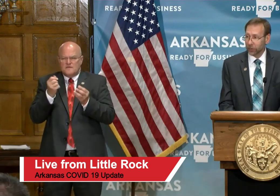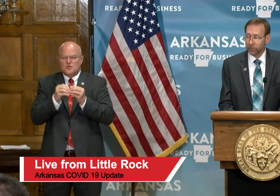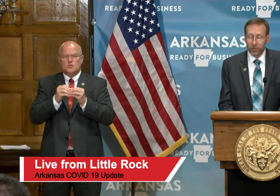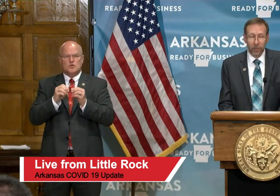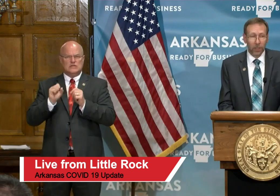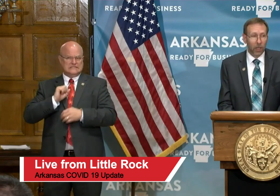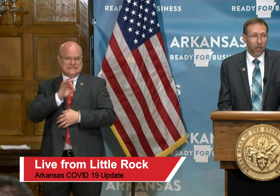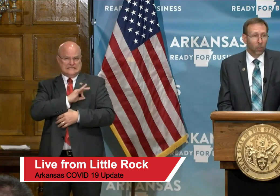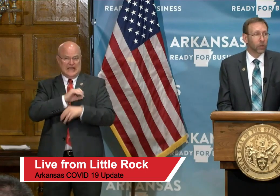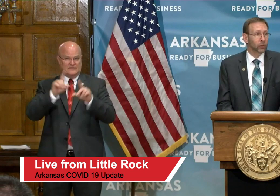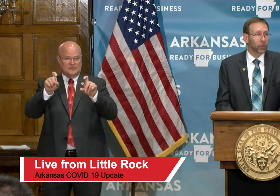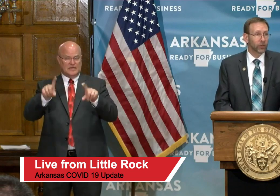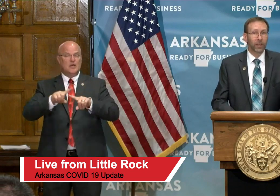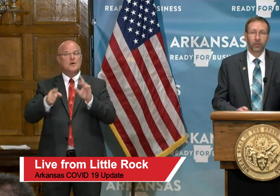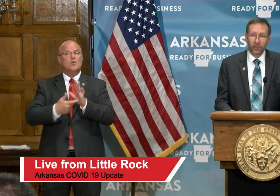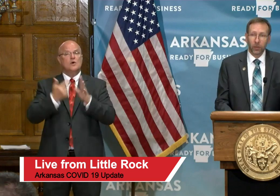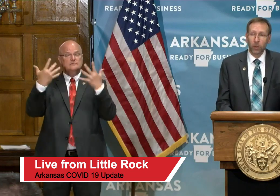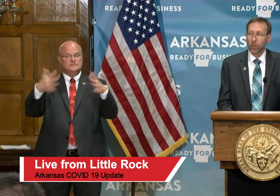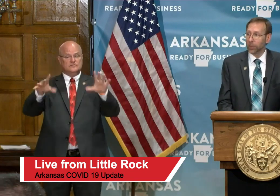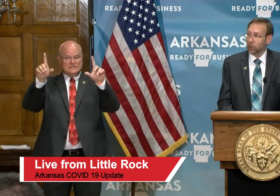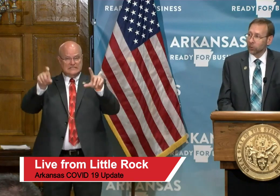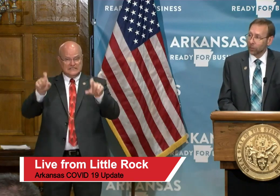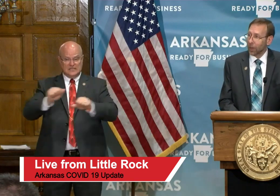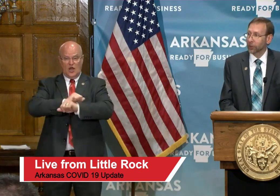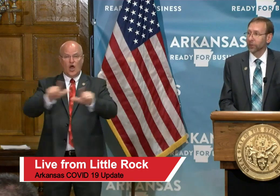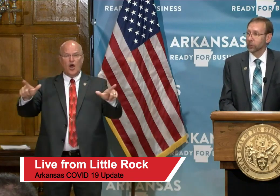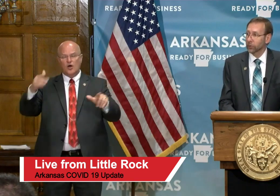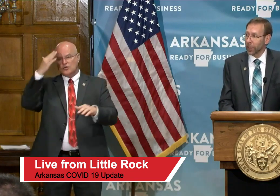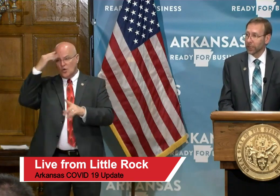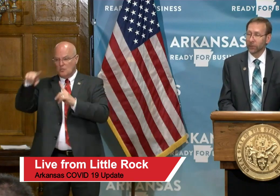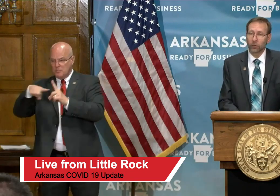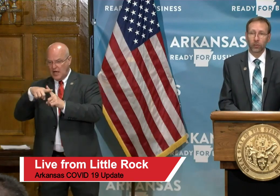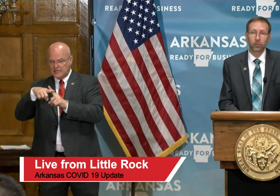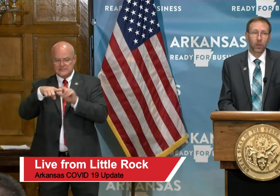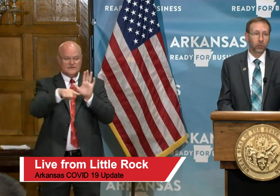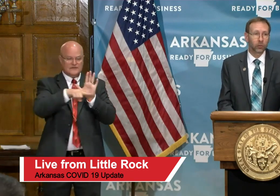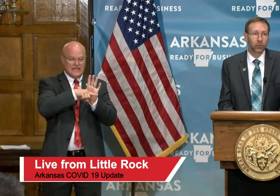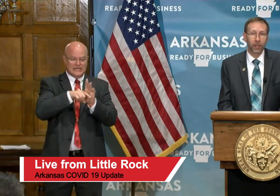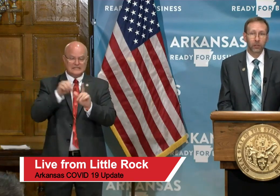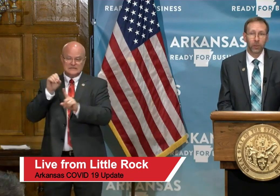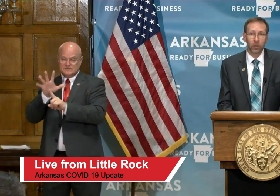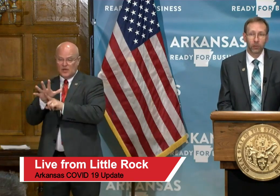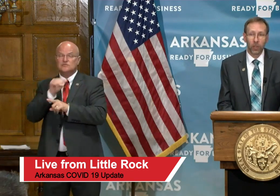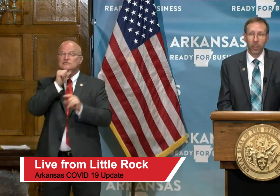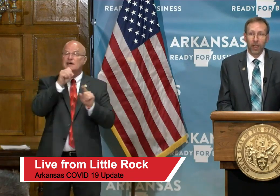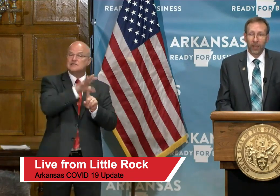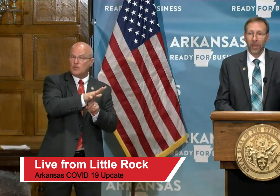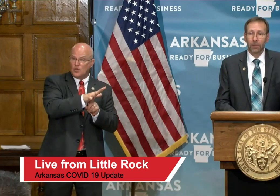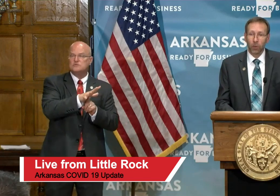need to be tested, but once we've tested everyone, we know who's positive, who's negative, who's exposed, who's not